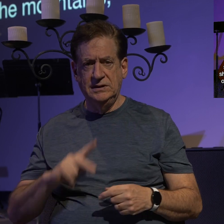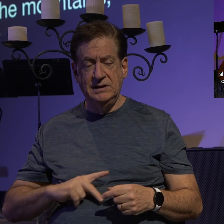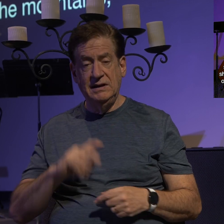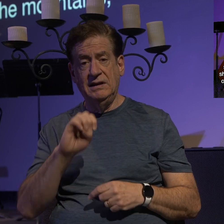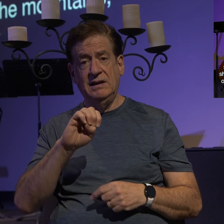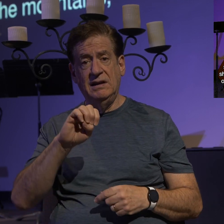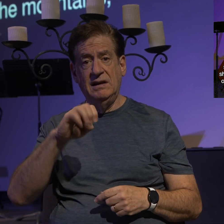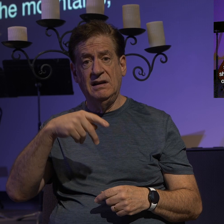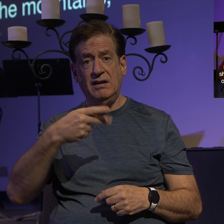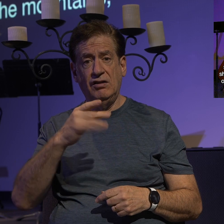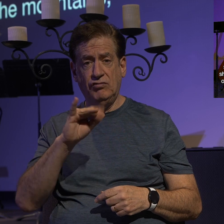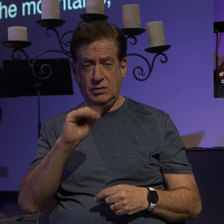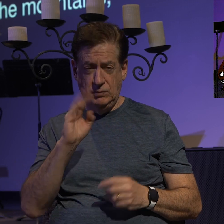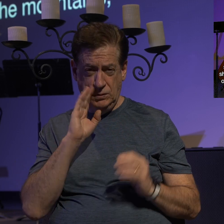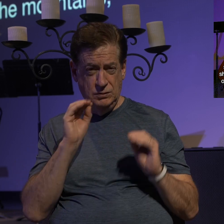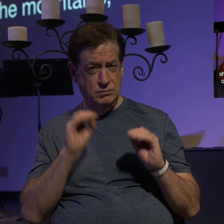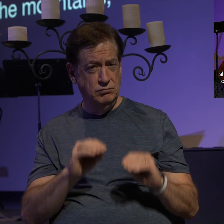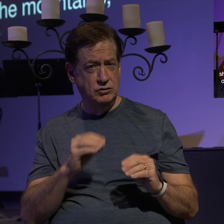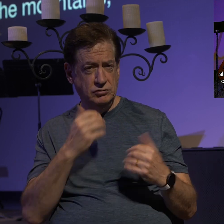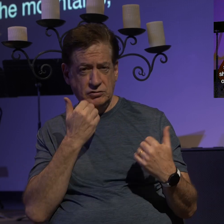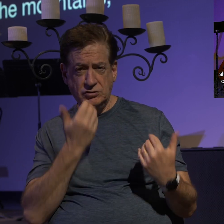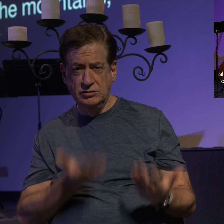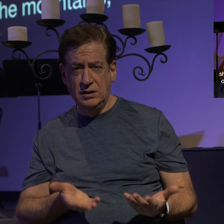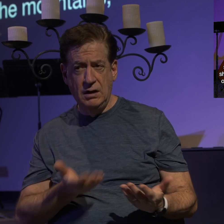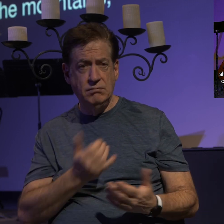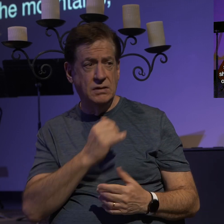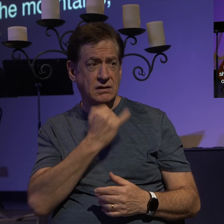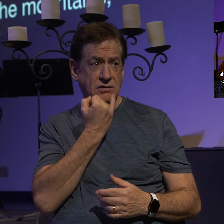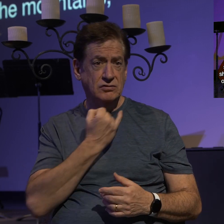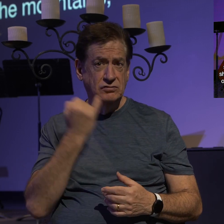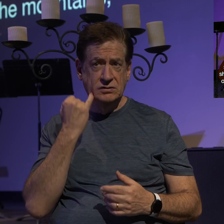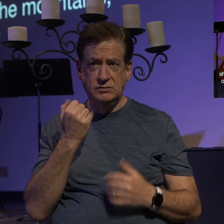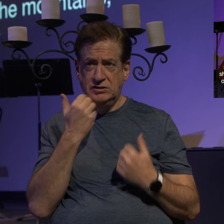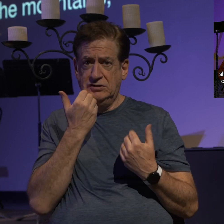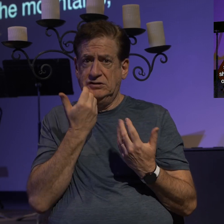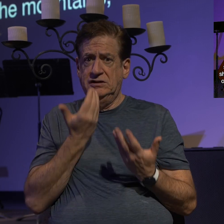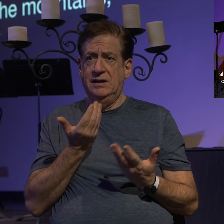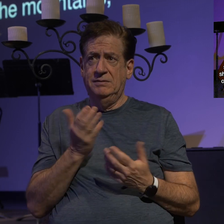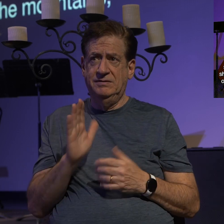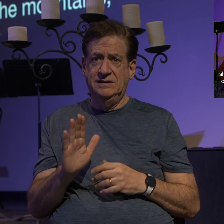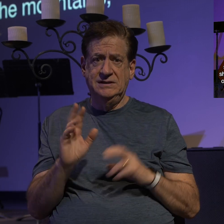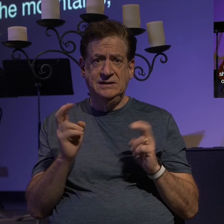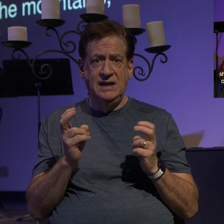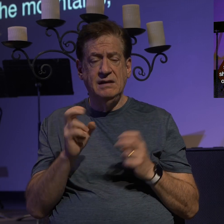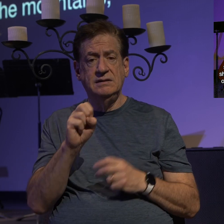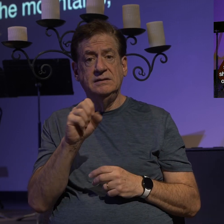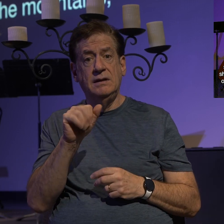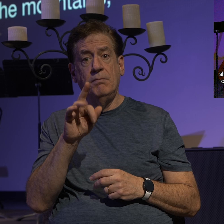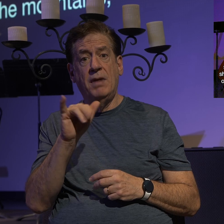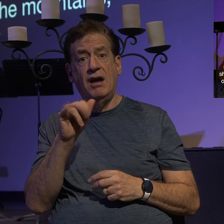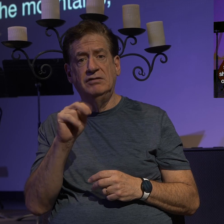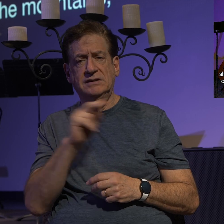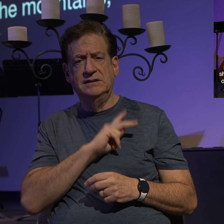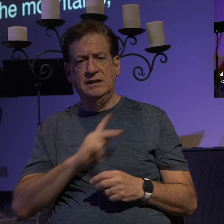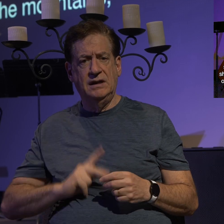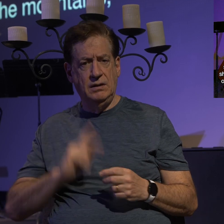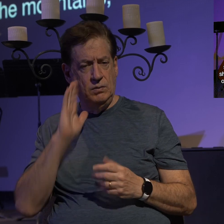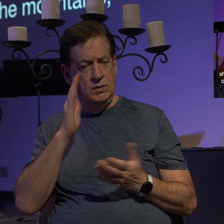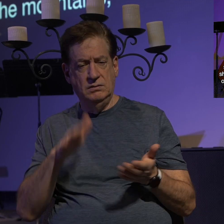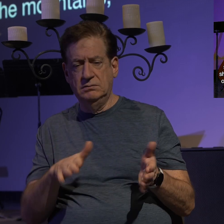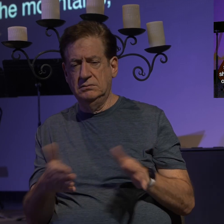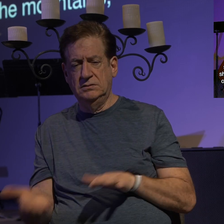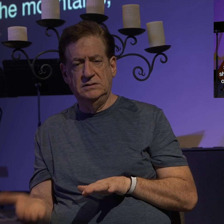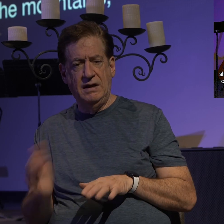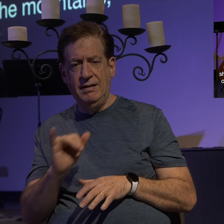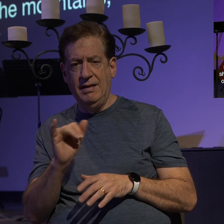Ephraim shall be put to shame, and Israel shall be ashamed of his idol. Samaria's king shall perish like a twig on the face